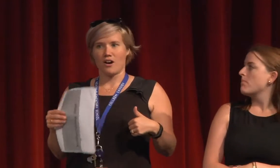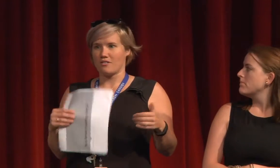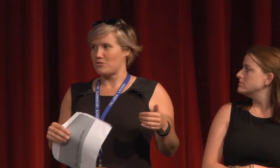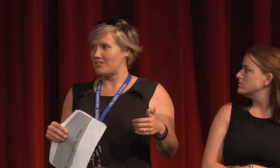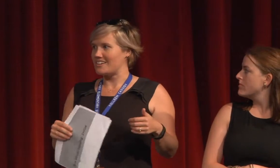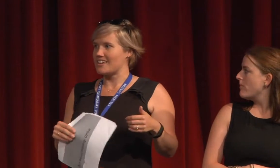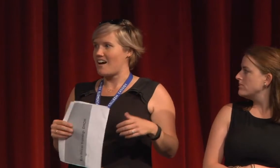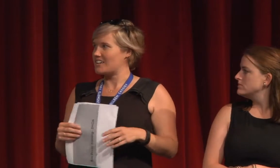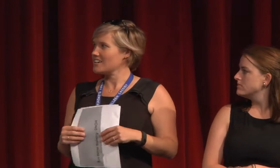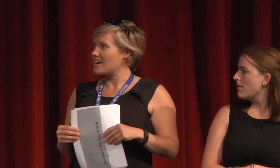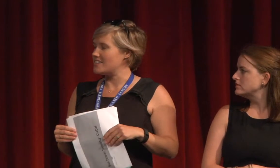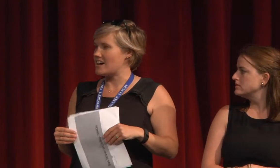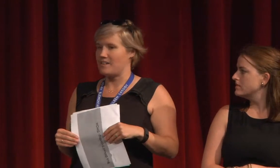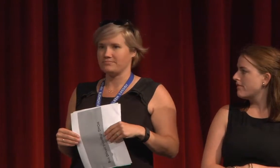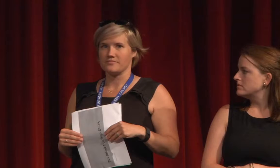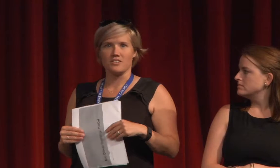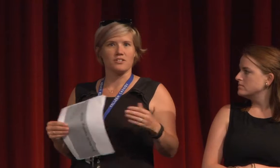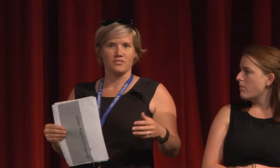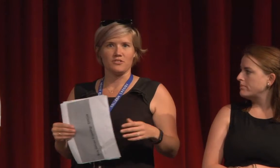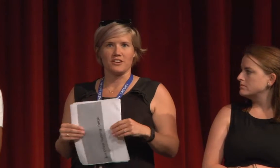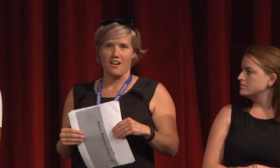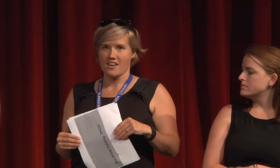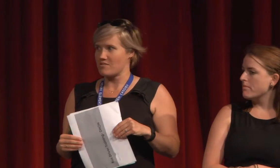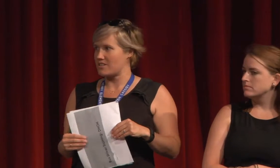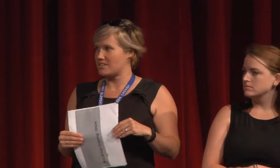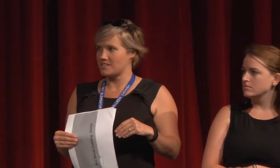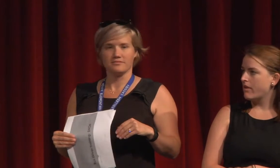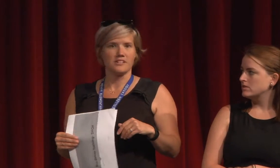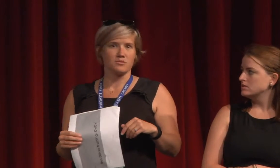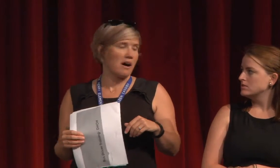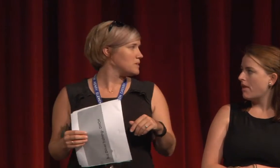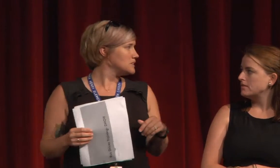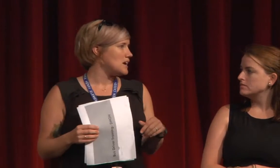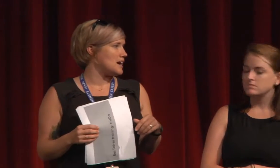our role in the county, and also a few that are not here with us as well.